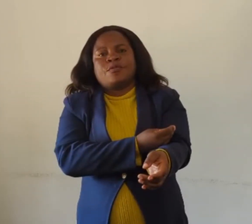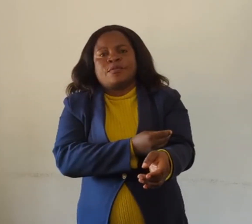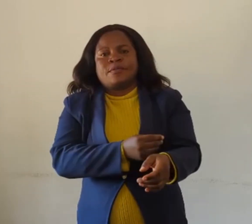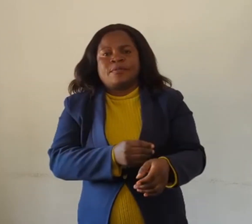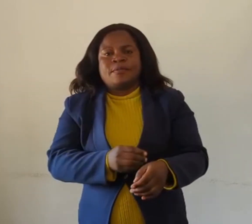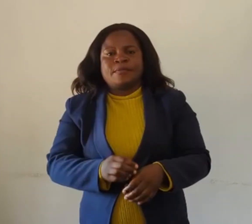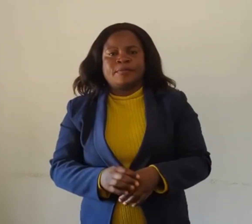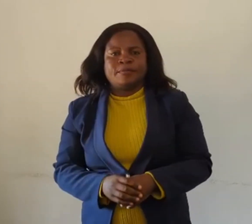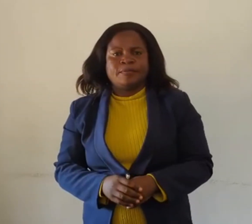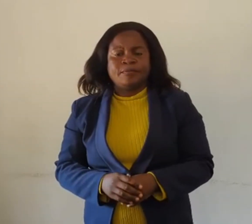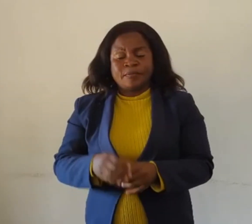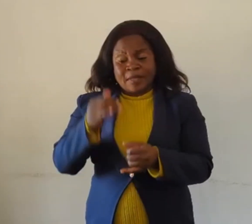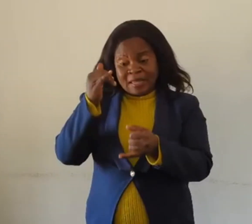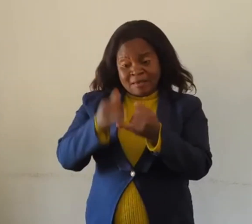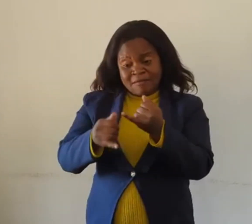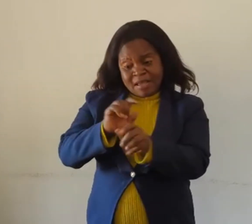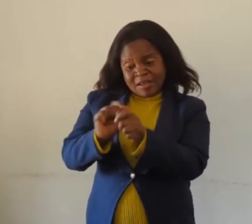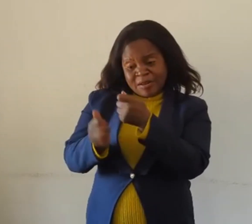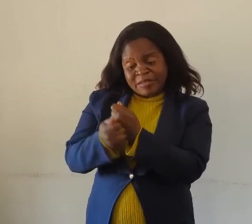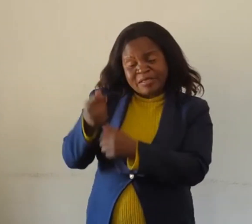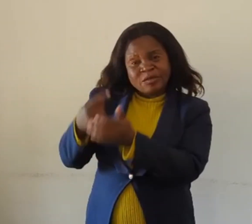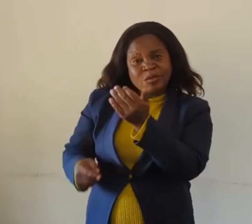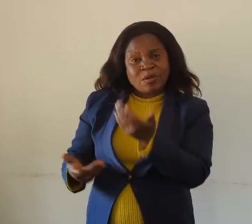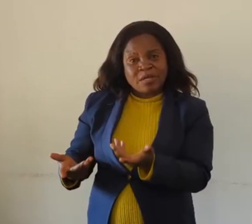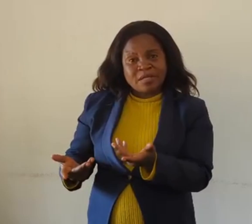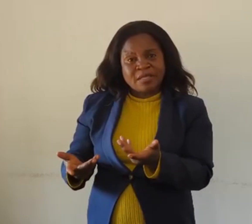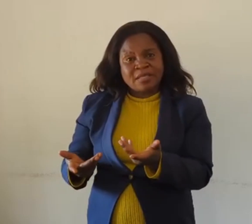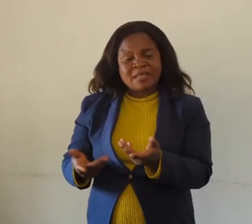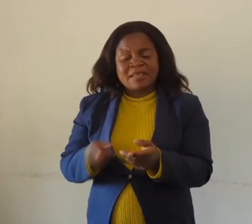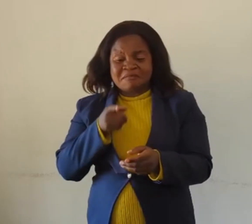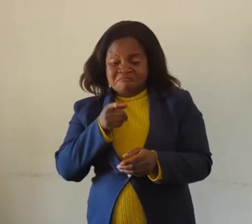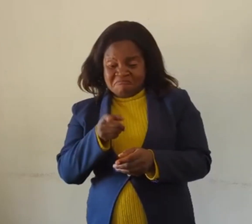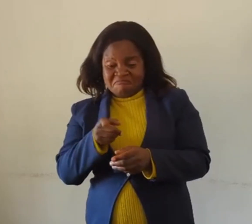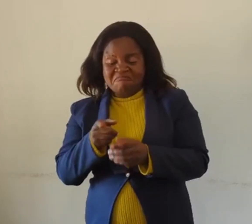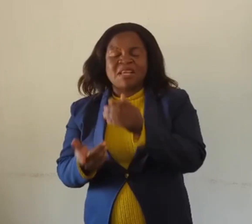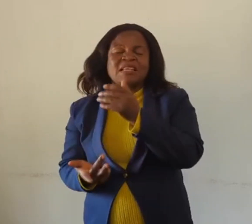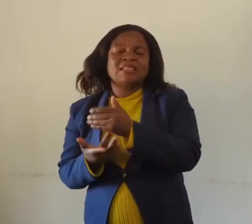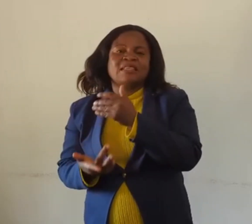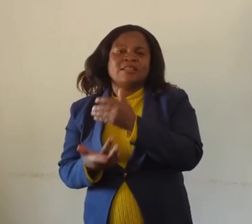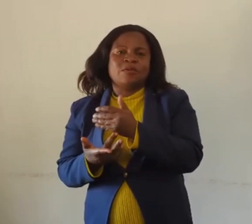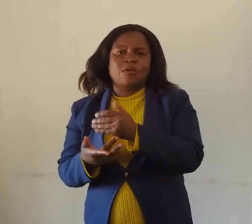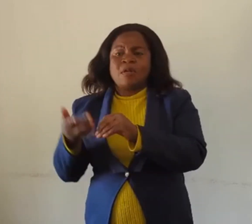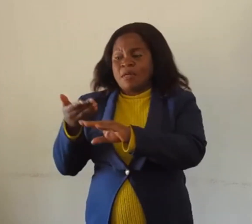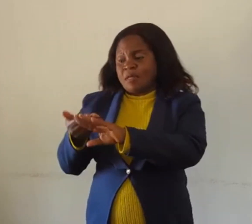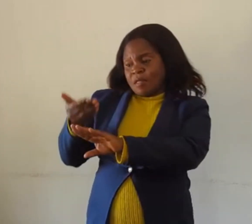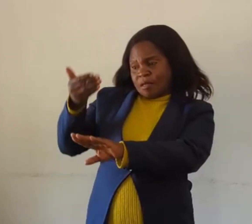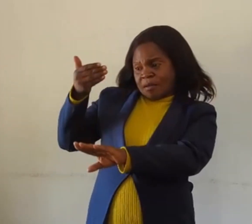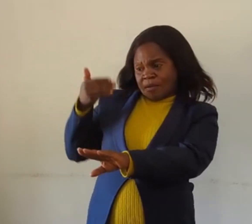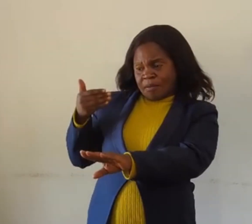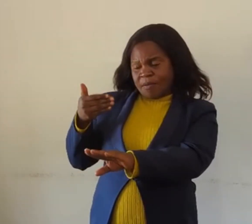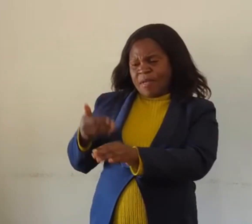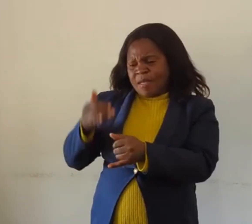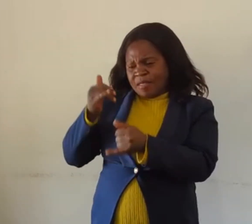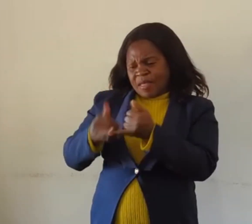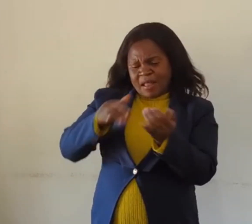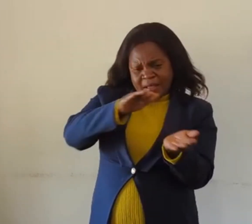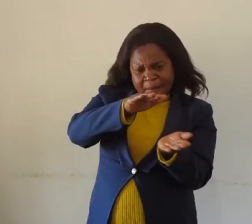The final change is mainly technical. Previously, the last paragraph was labeled